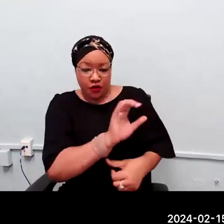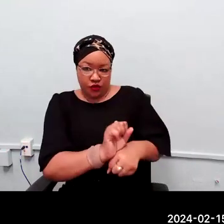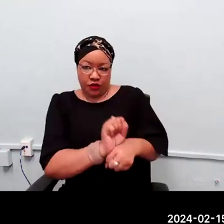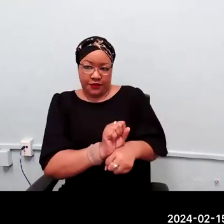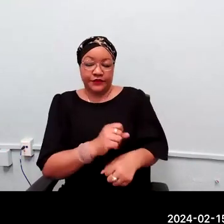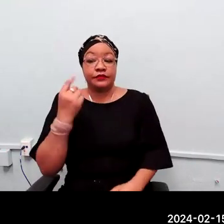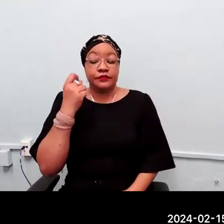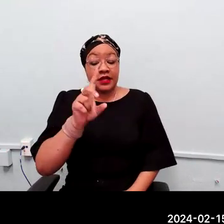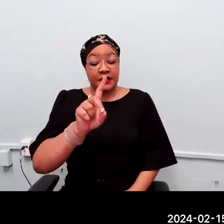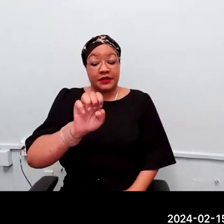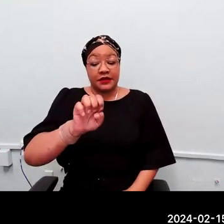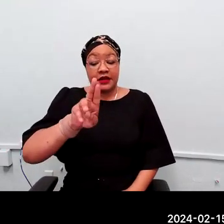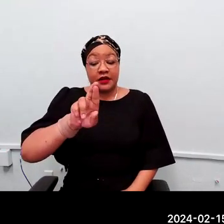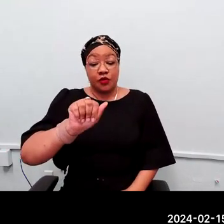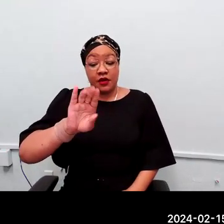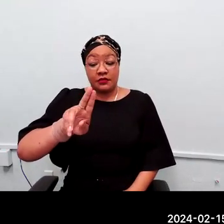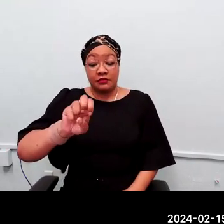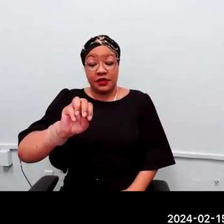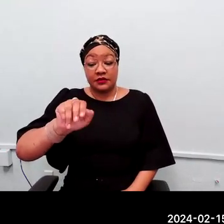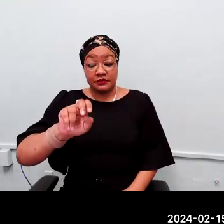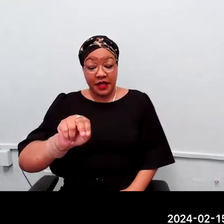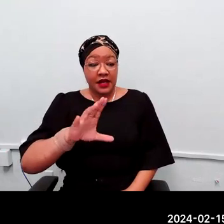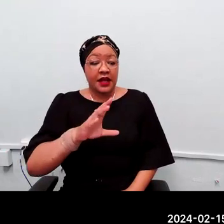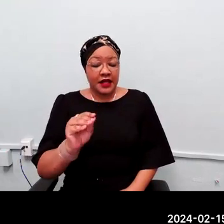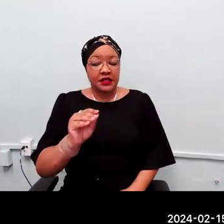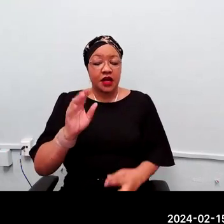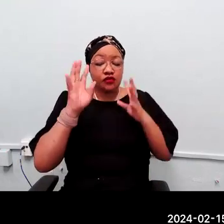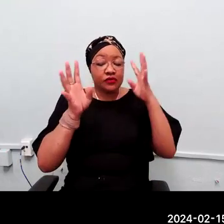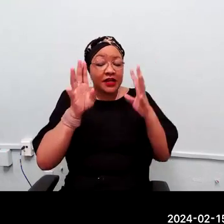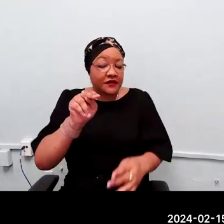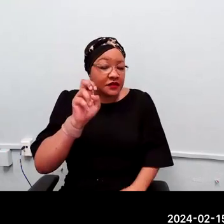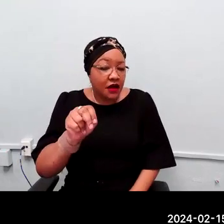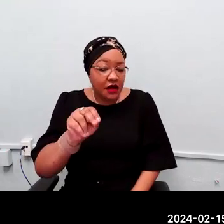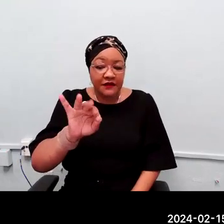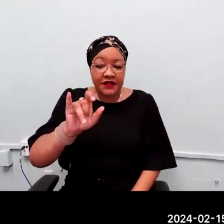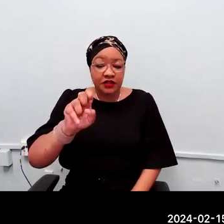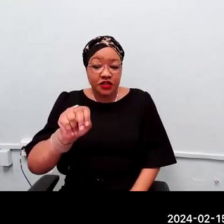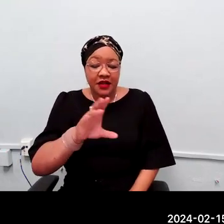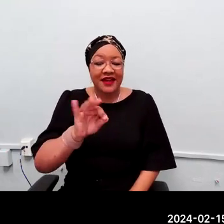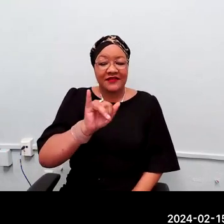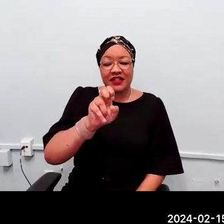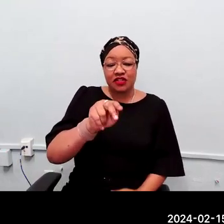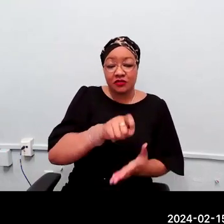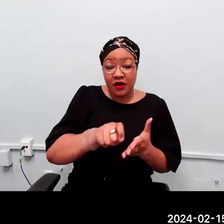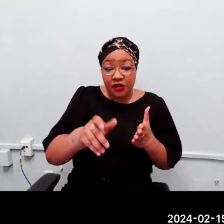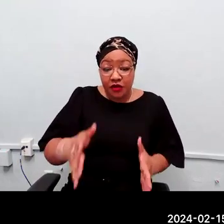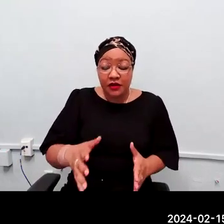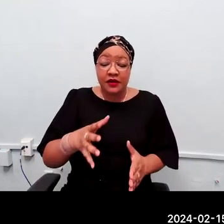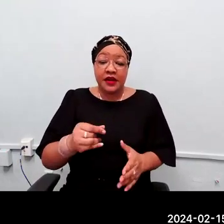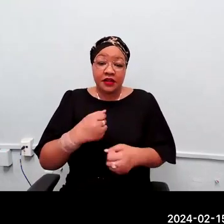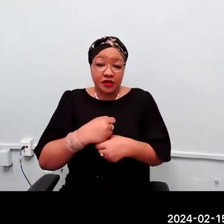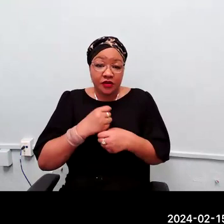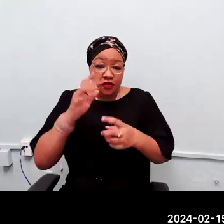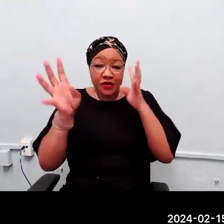Debra Busman is a fiction and creative nonfiction writer and professor of creative writing and social action at California